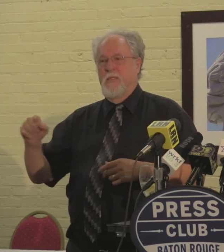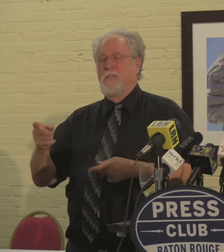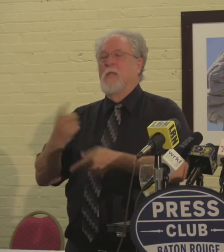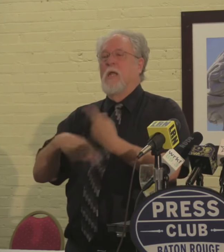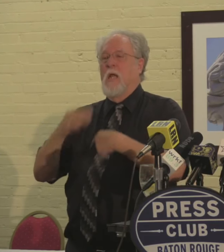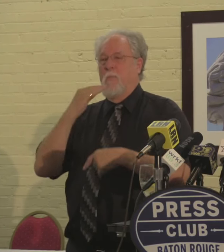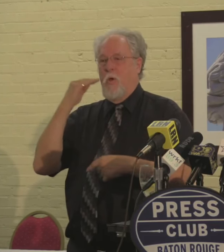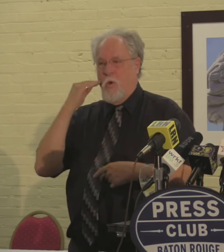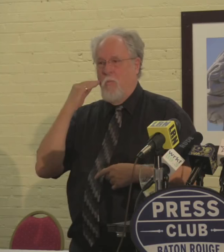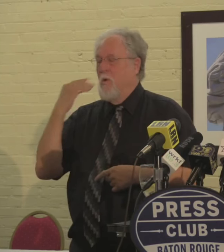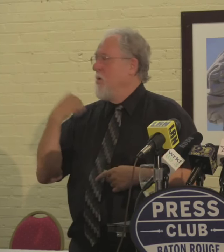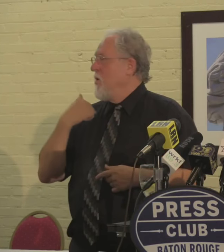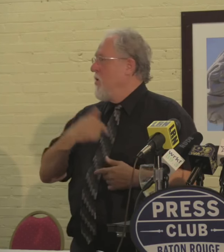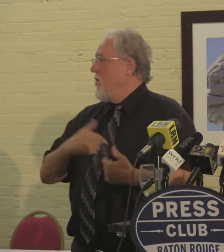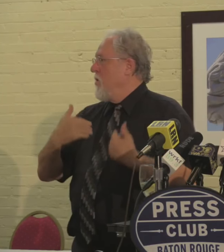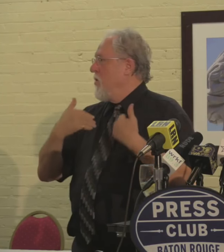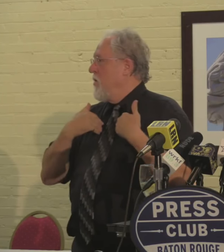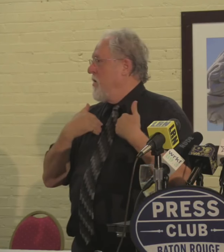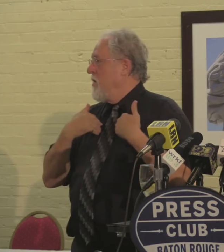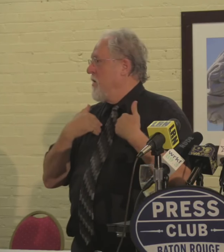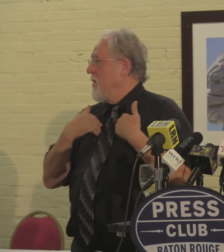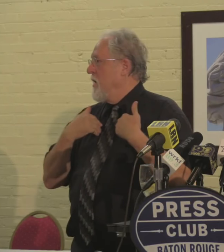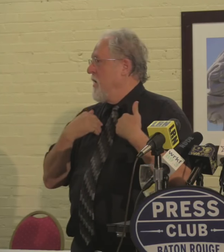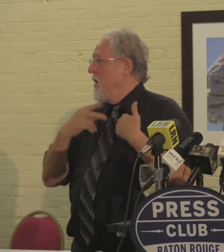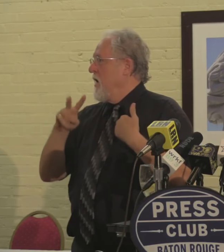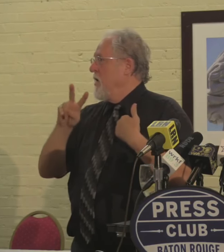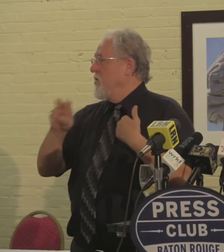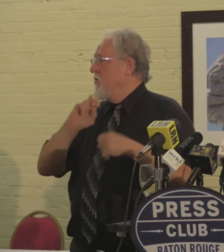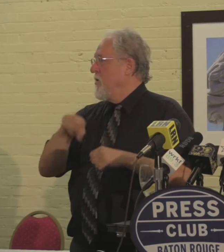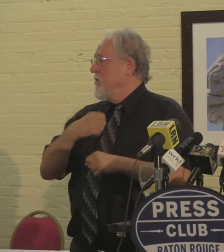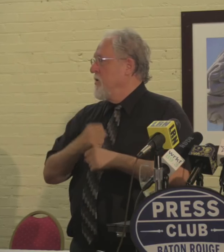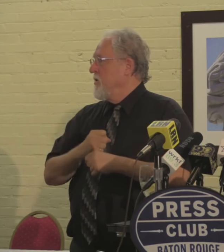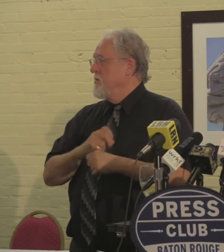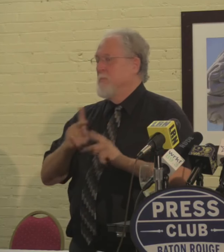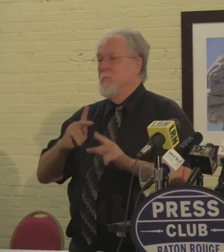Please, we have 2 centuries we've been here.